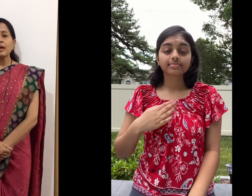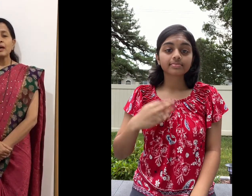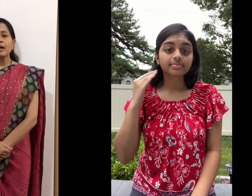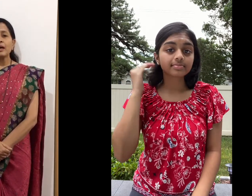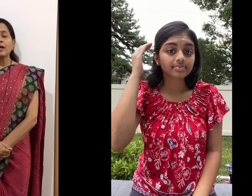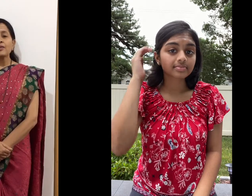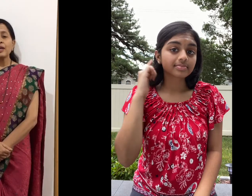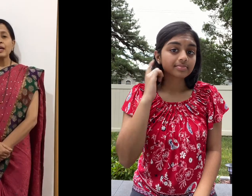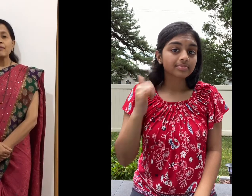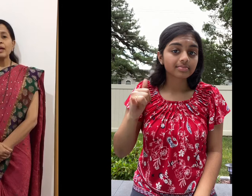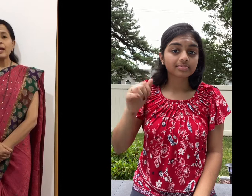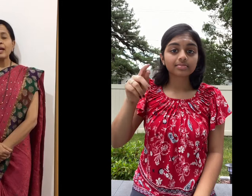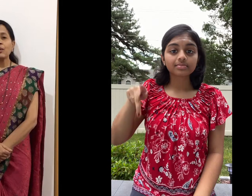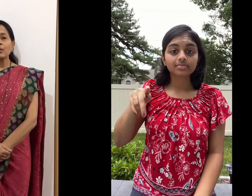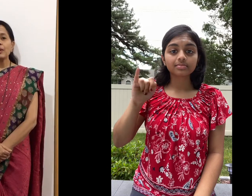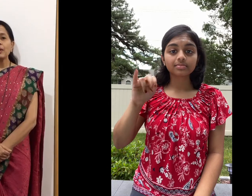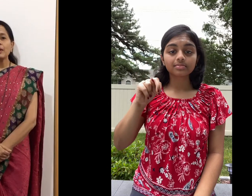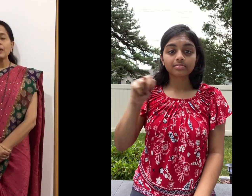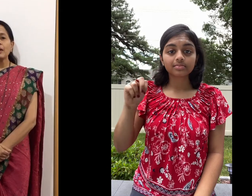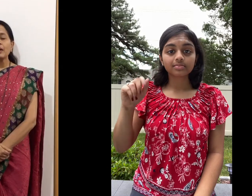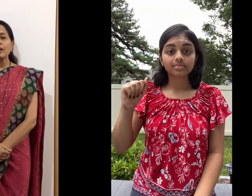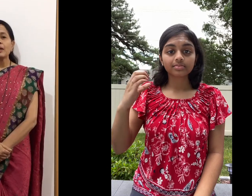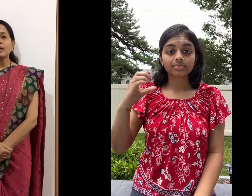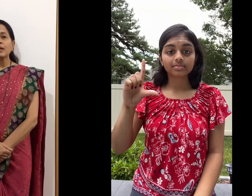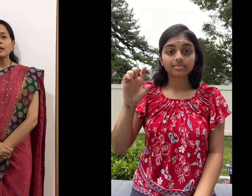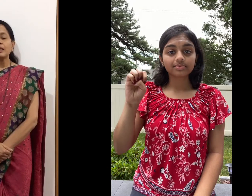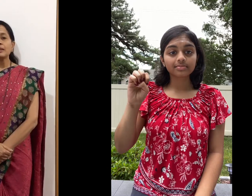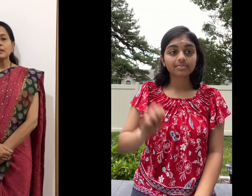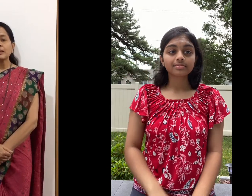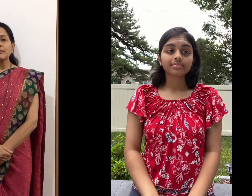Kalashavaya Shirave Homna